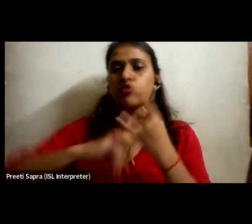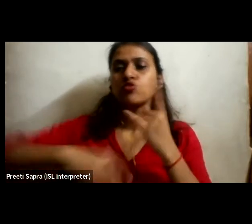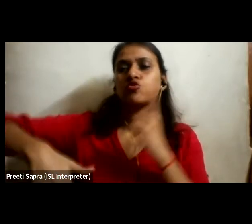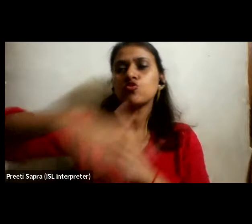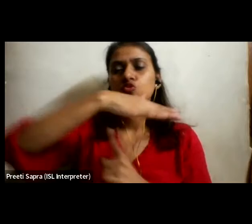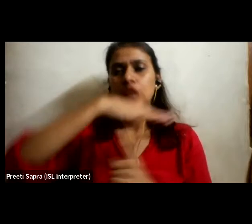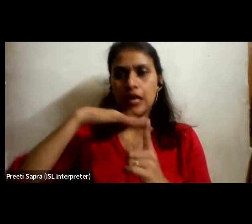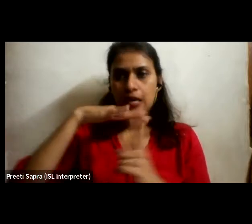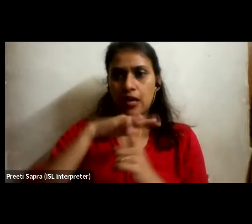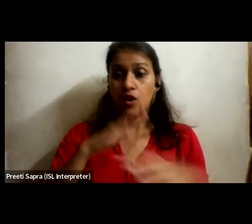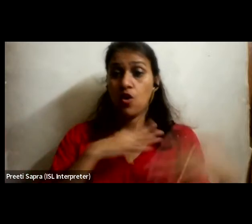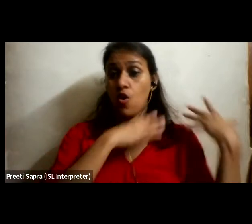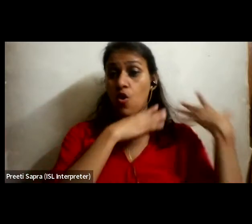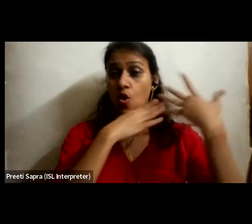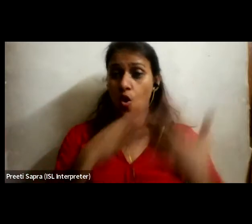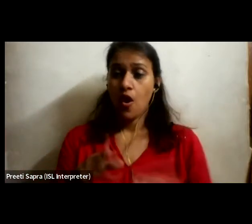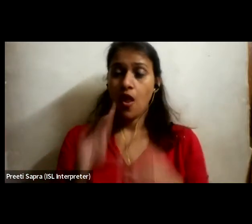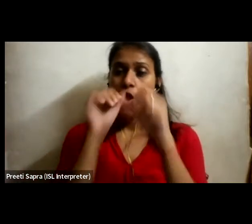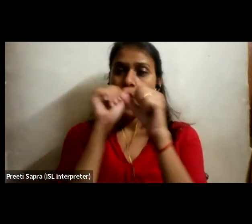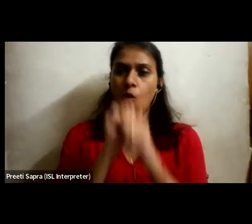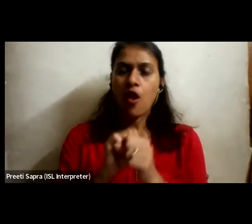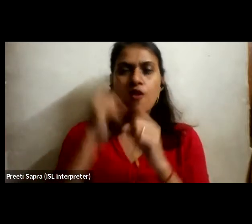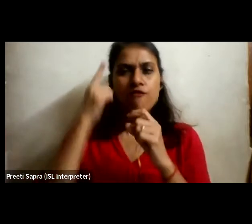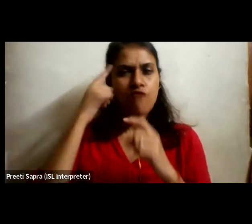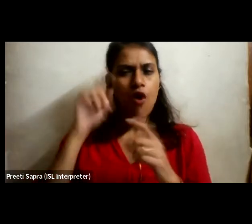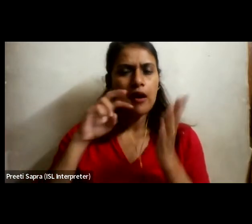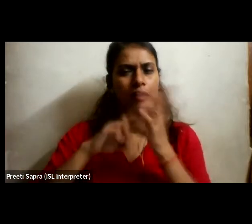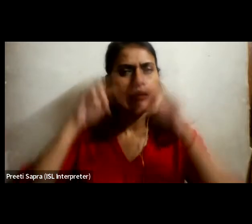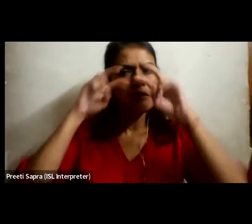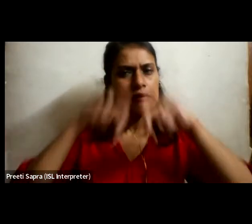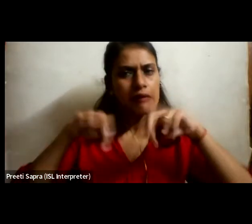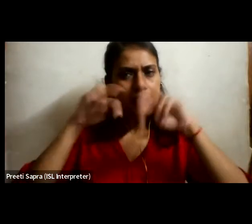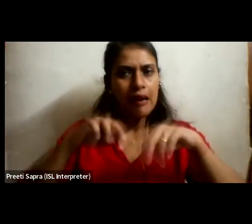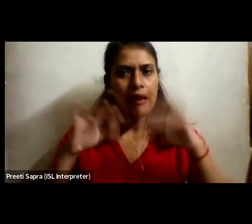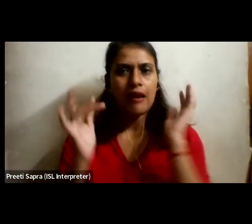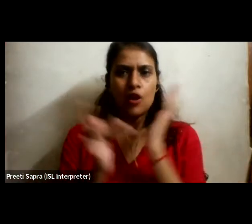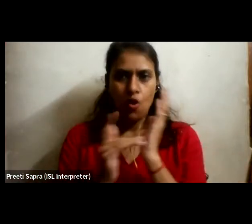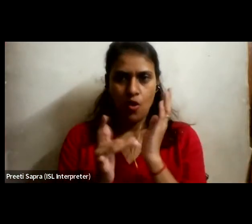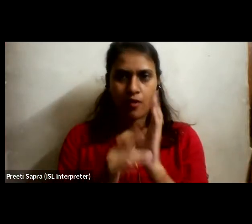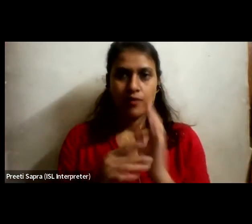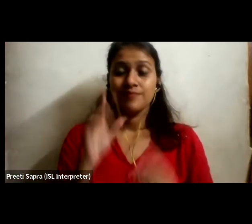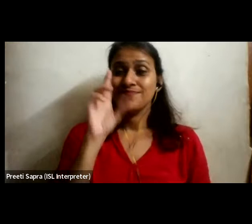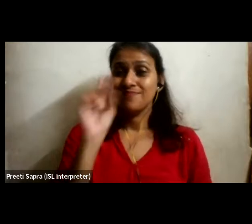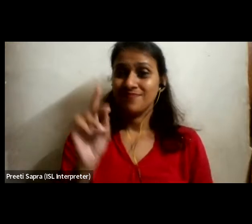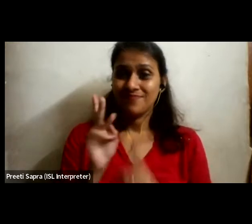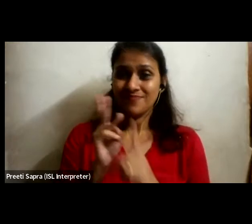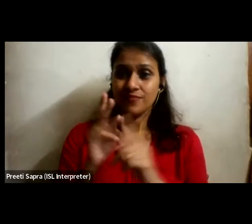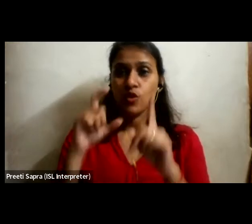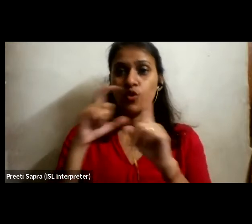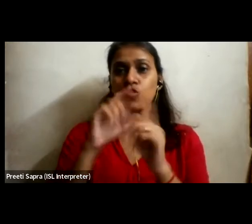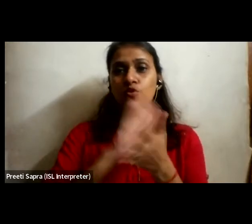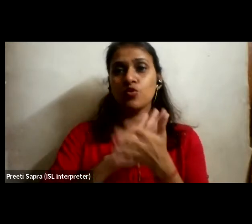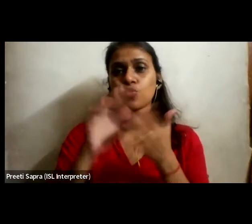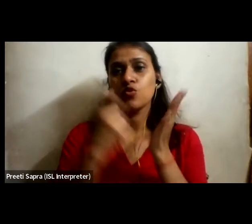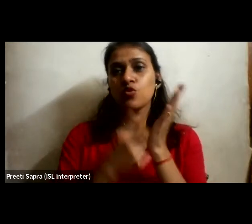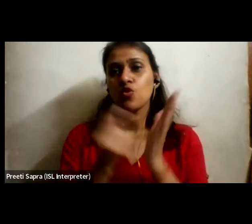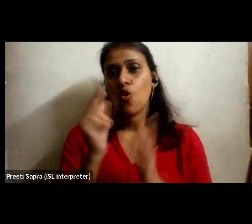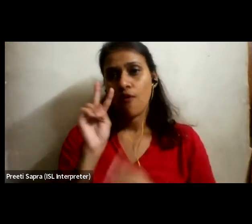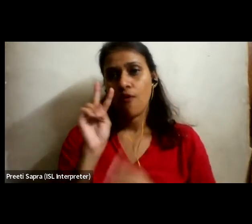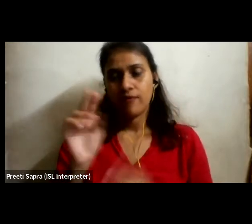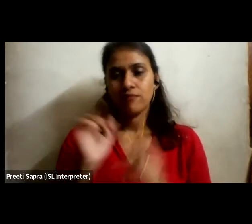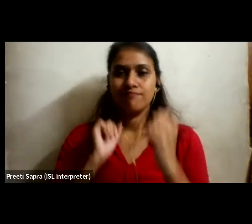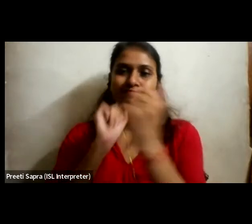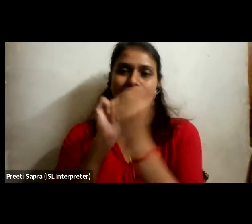a long career in technology policy. Dhruv Somajula, who is my colleague at Vidhi, is a research fellow